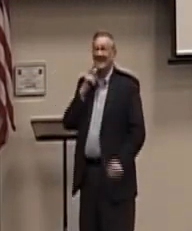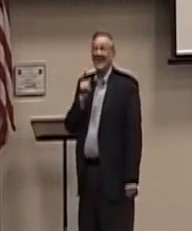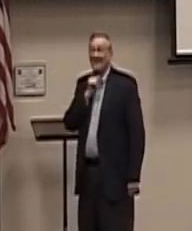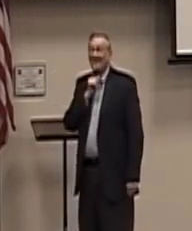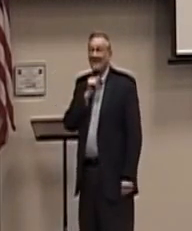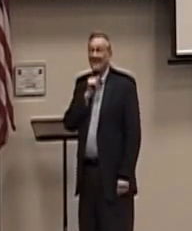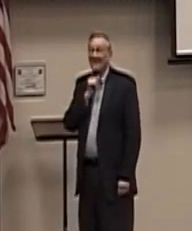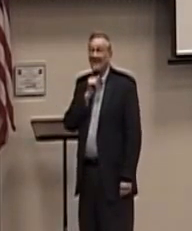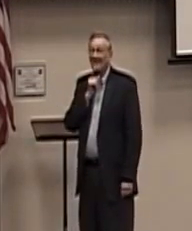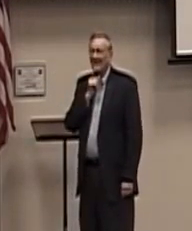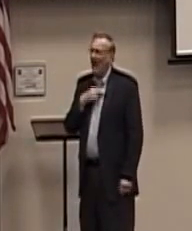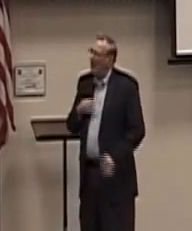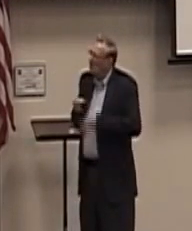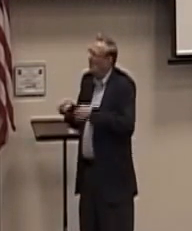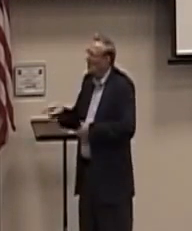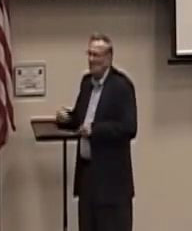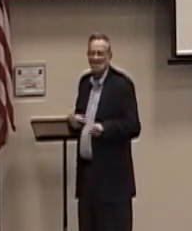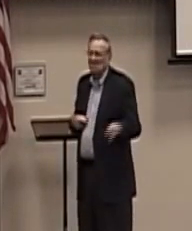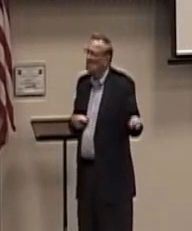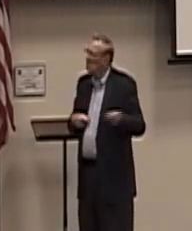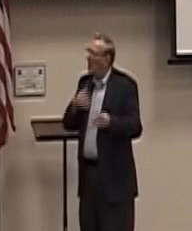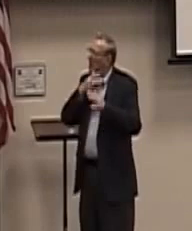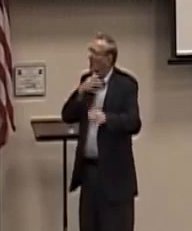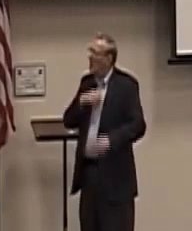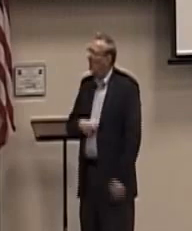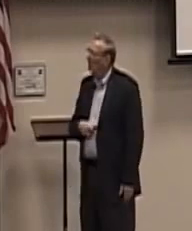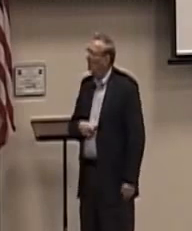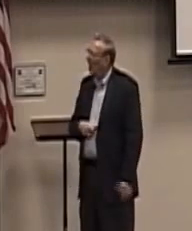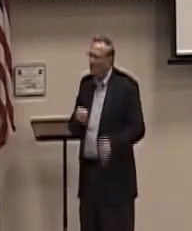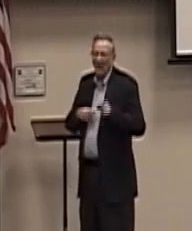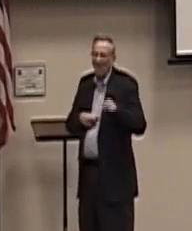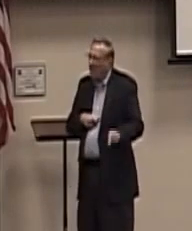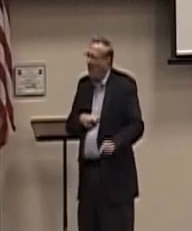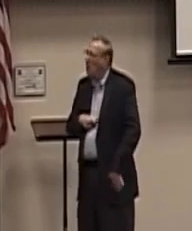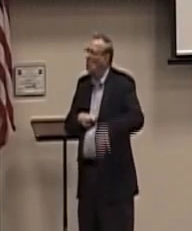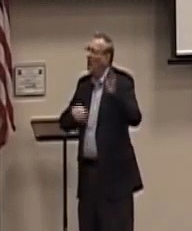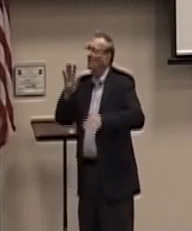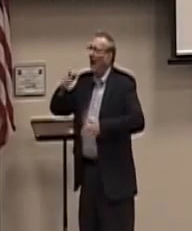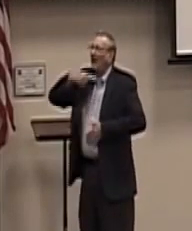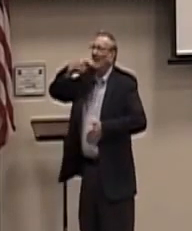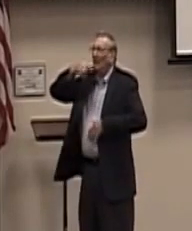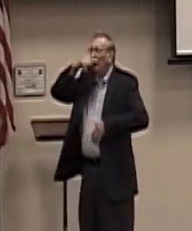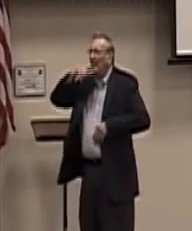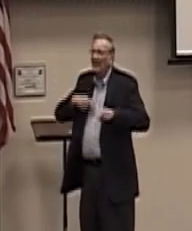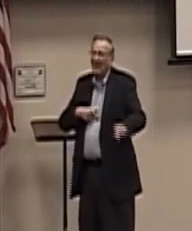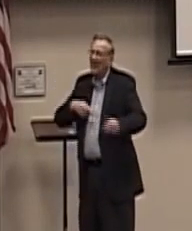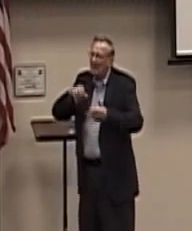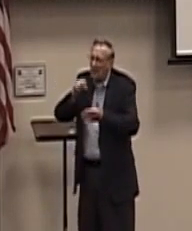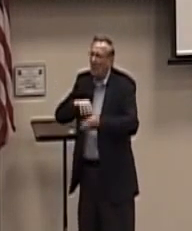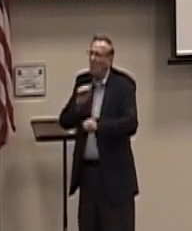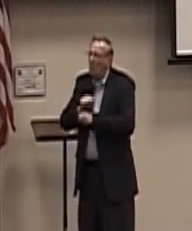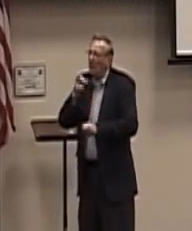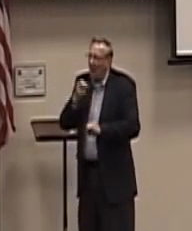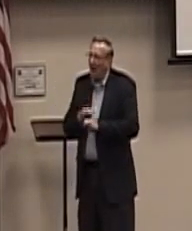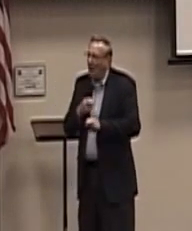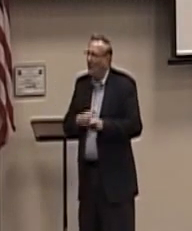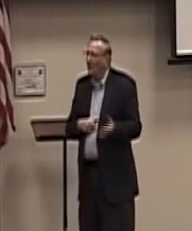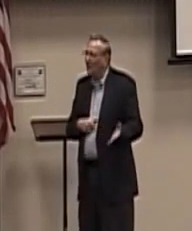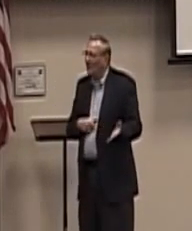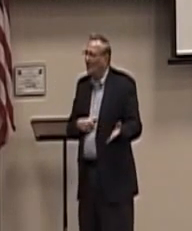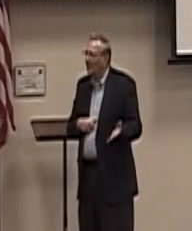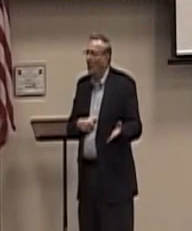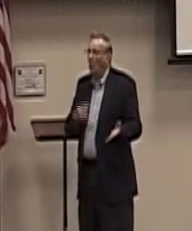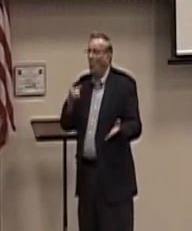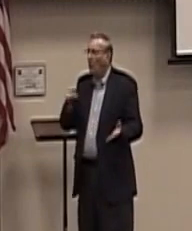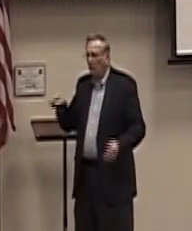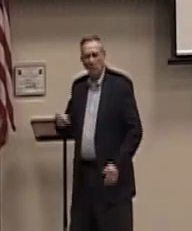ones, and I explained to them who they were. I explained that they raised 5 hearing kids, and they studied and worked very hard. One of